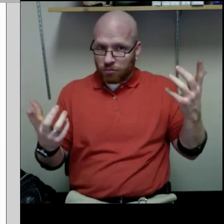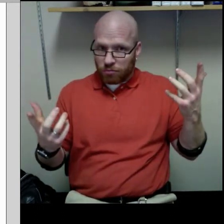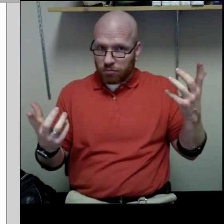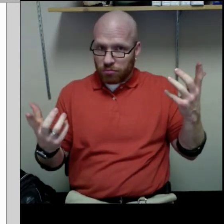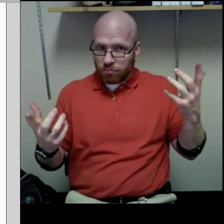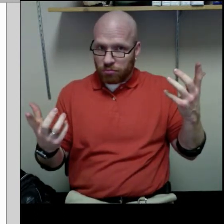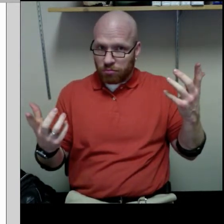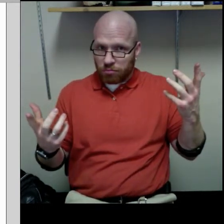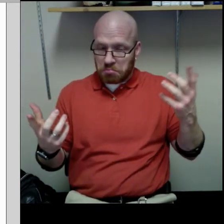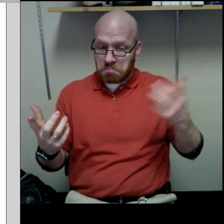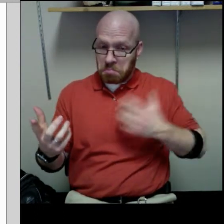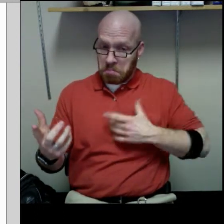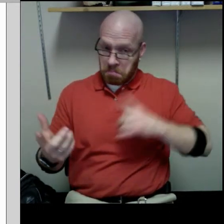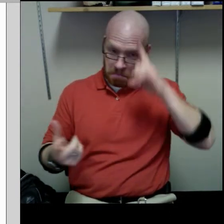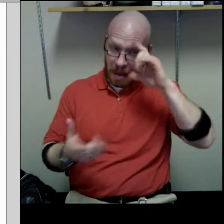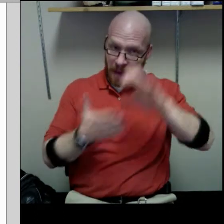far.